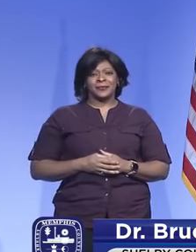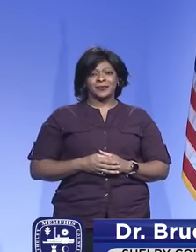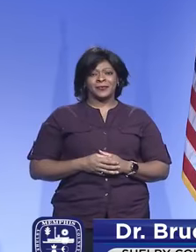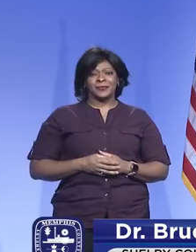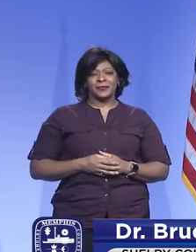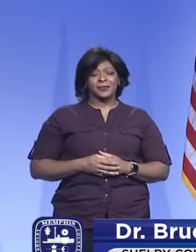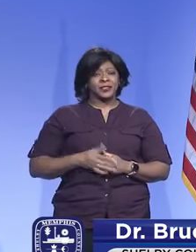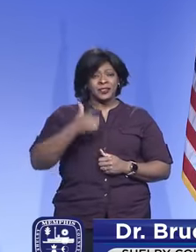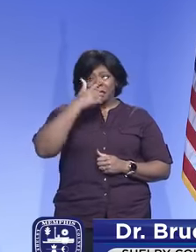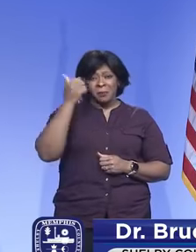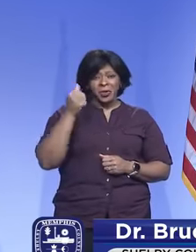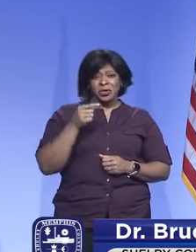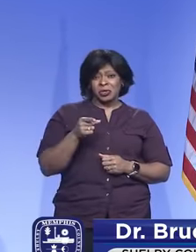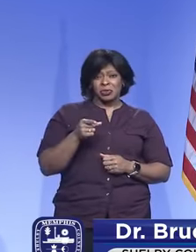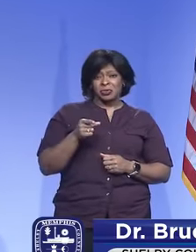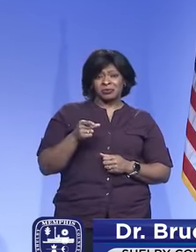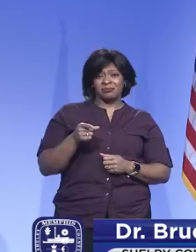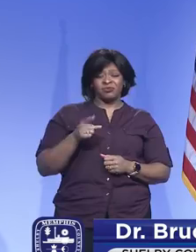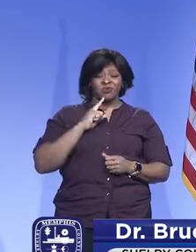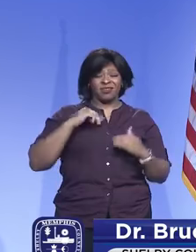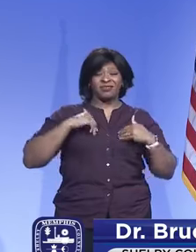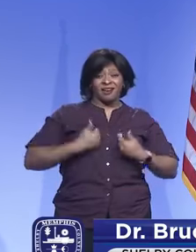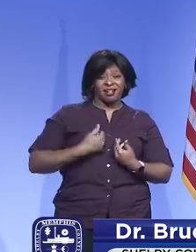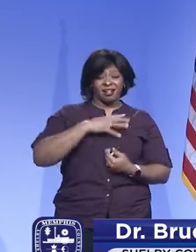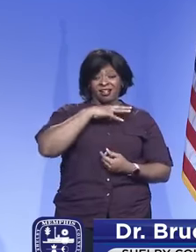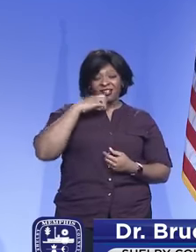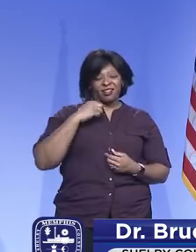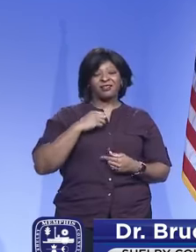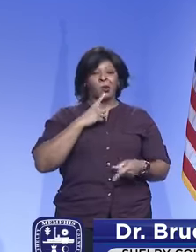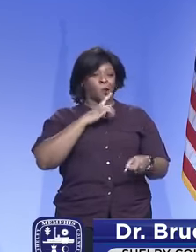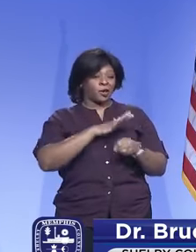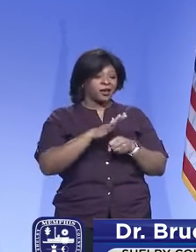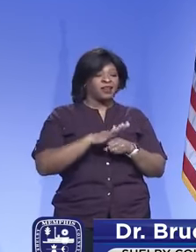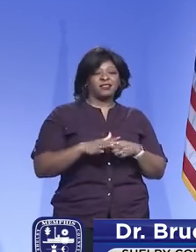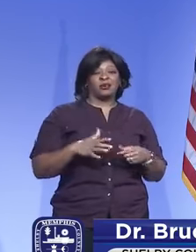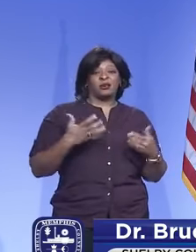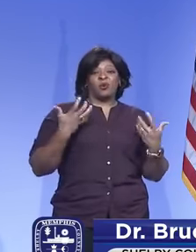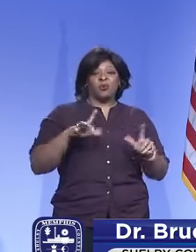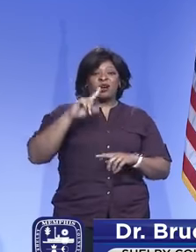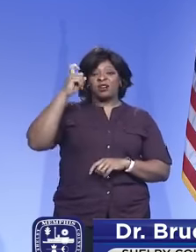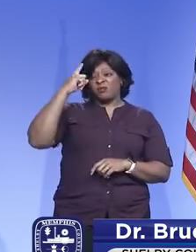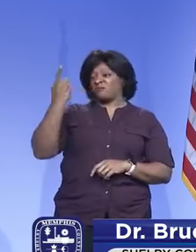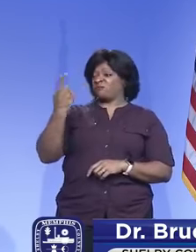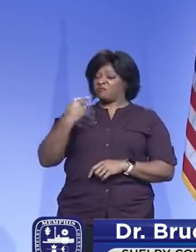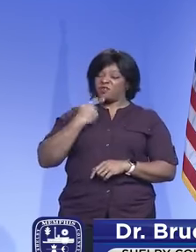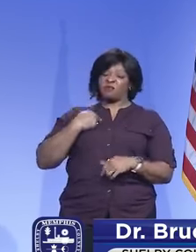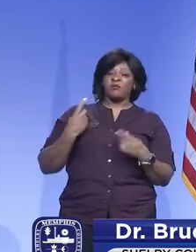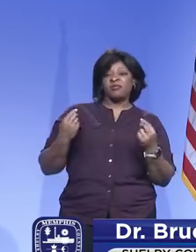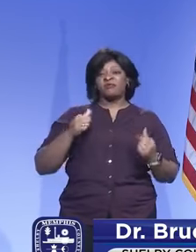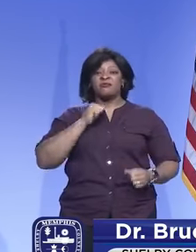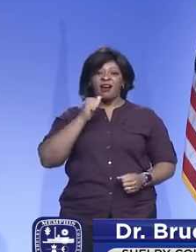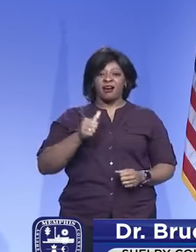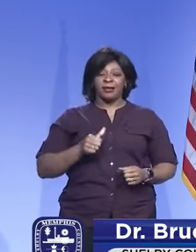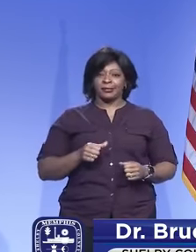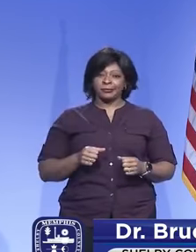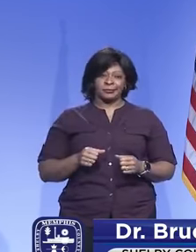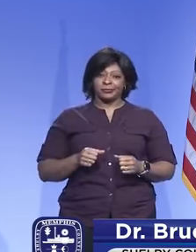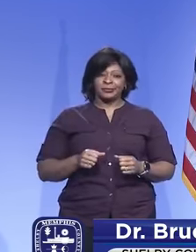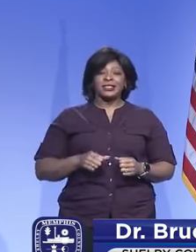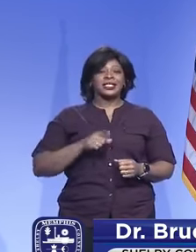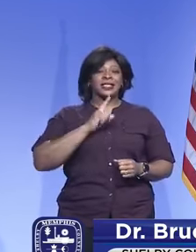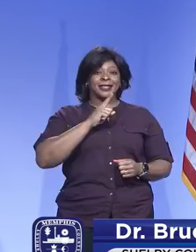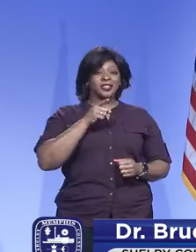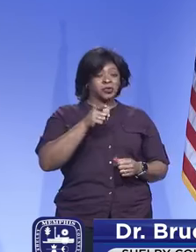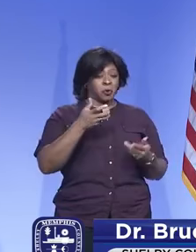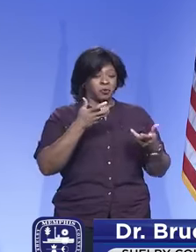Is it because you're tired, fatigued, you don't want the government to tell you what to do? Or is it